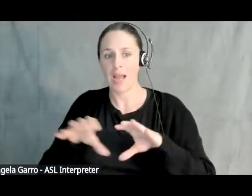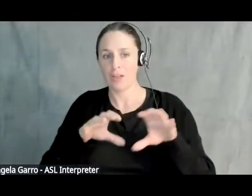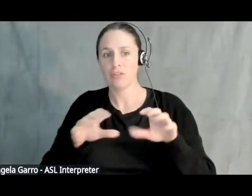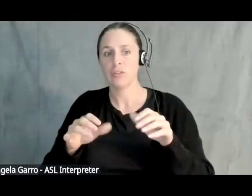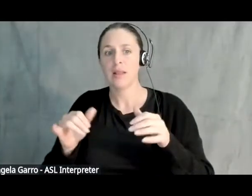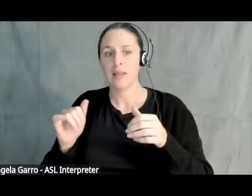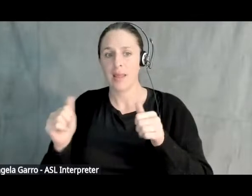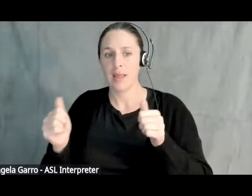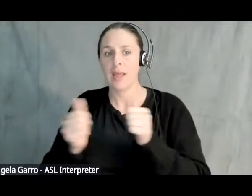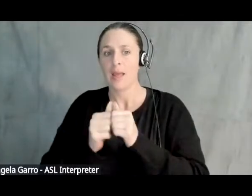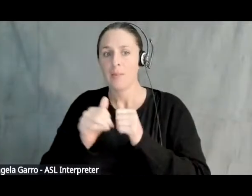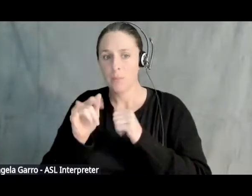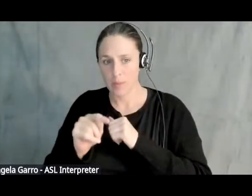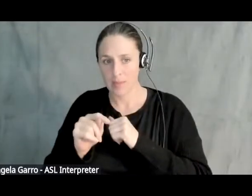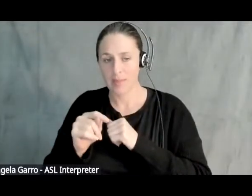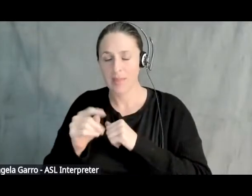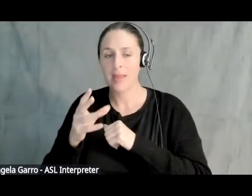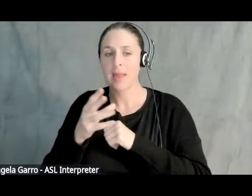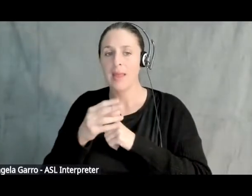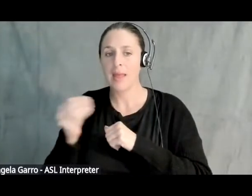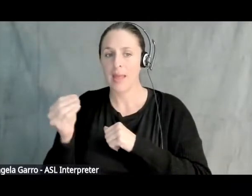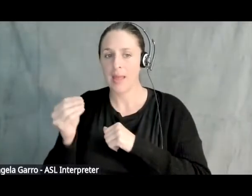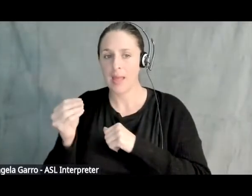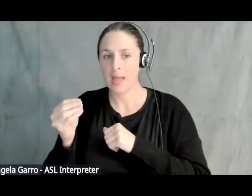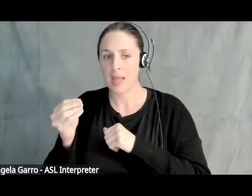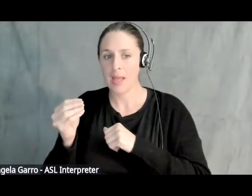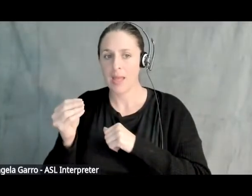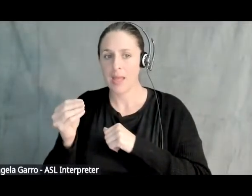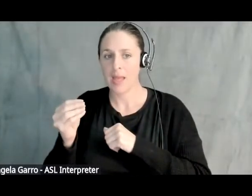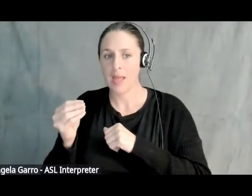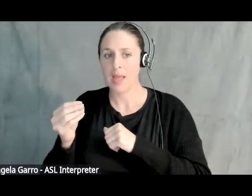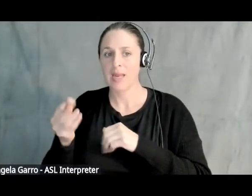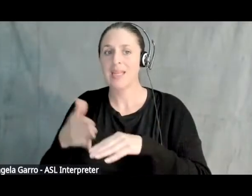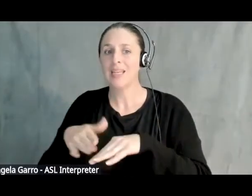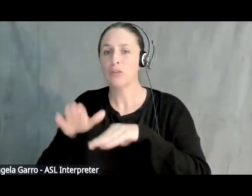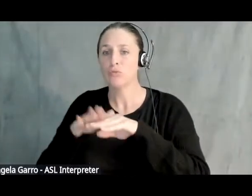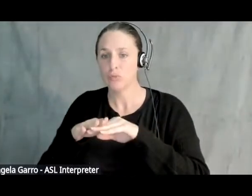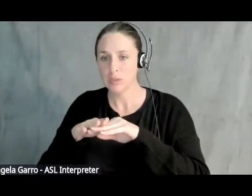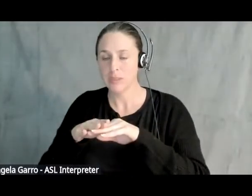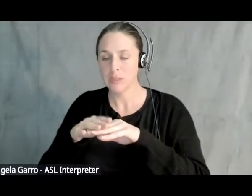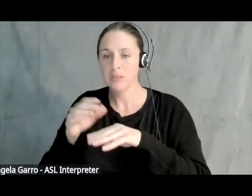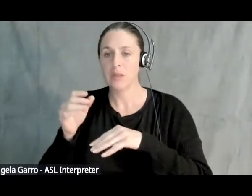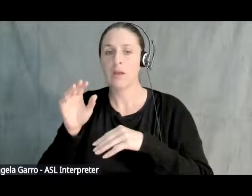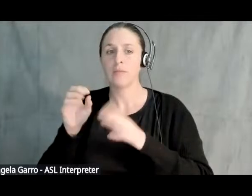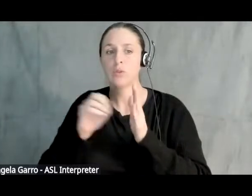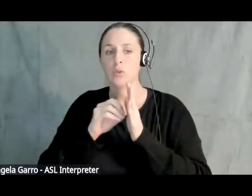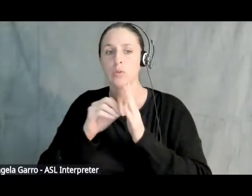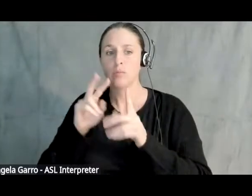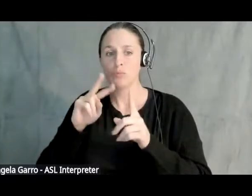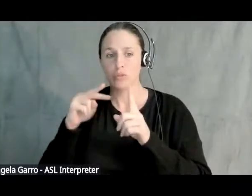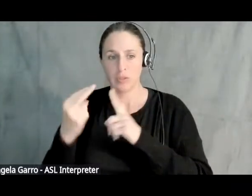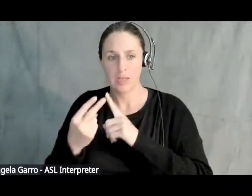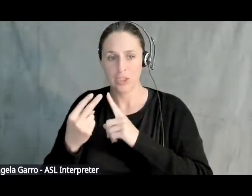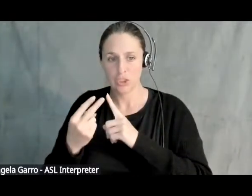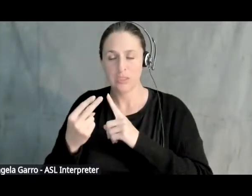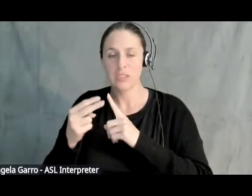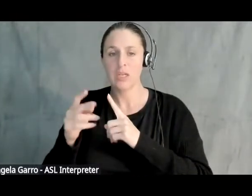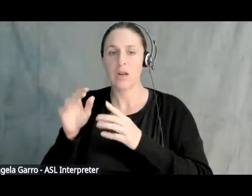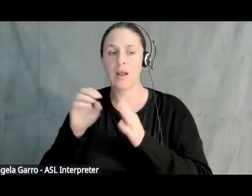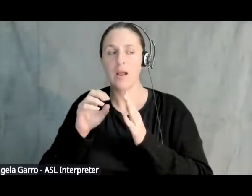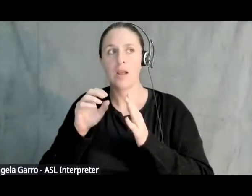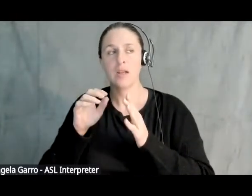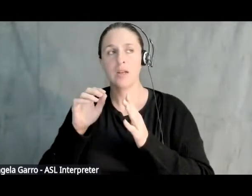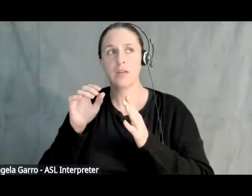that Yeah. came with it. Yeah. And An increase in student perception of teachers, of adults doing